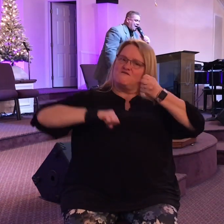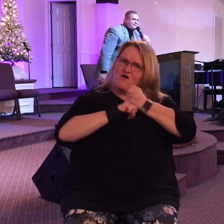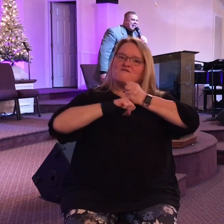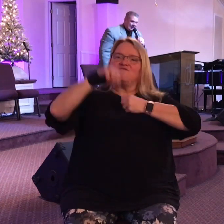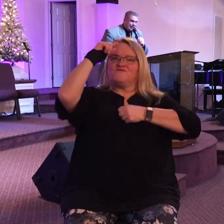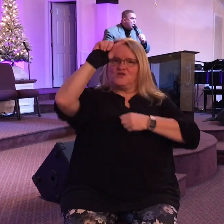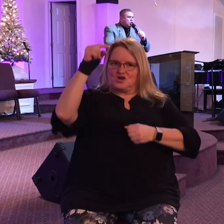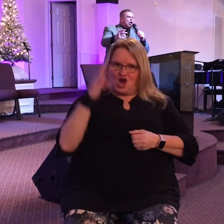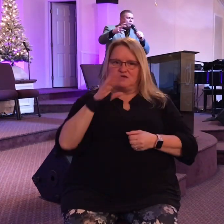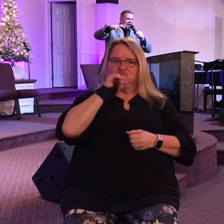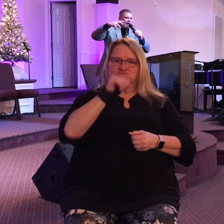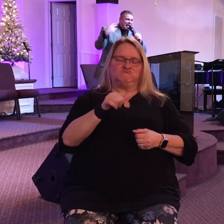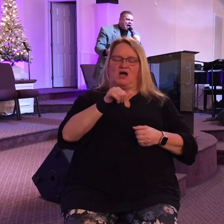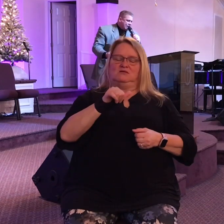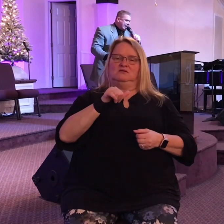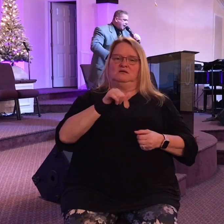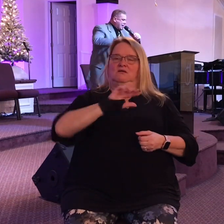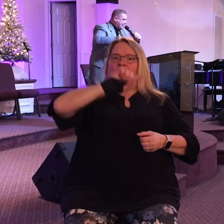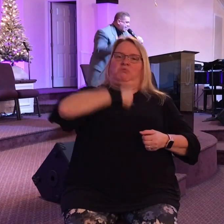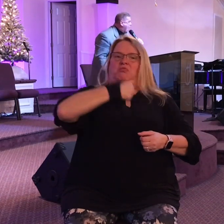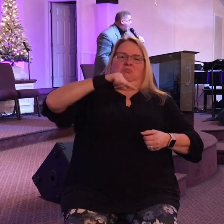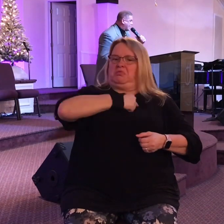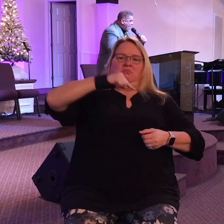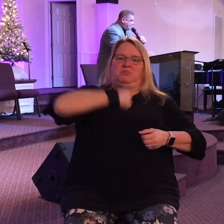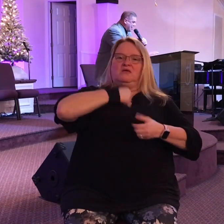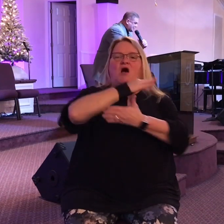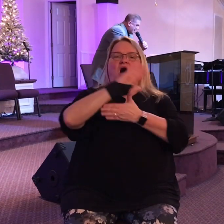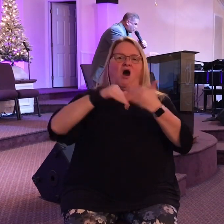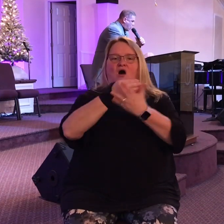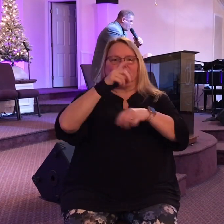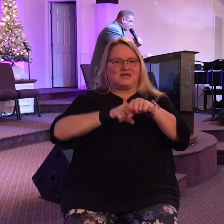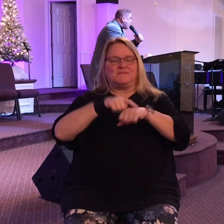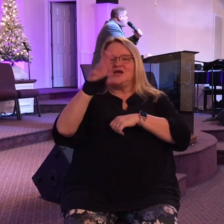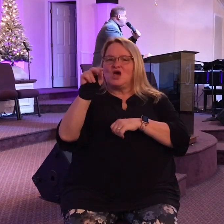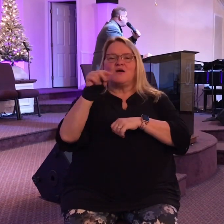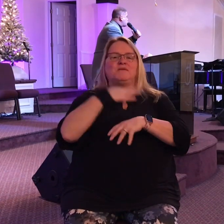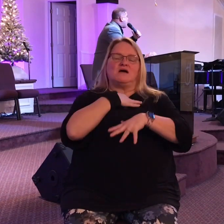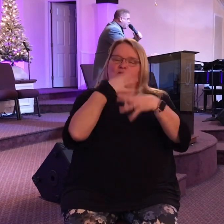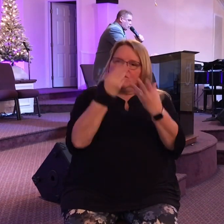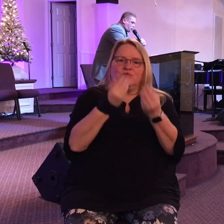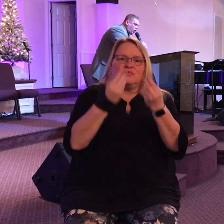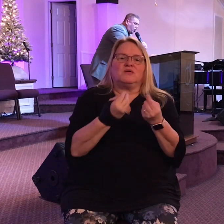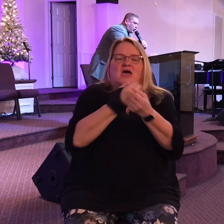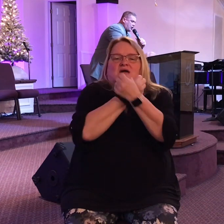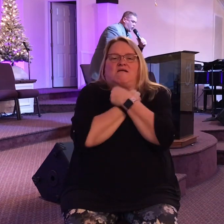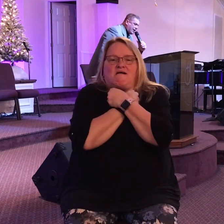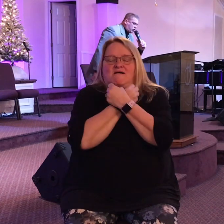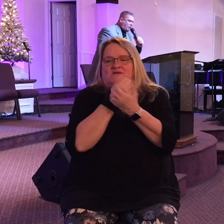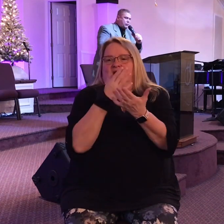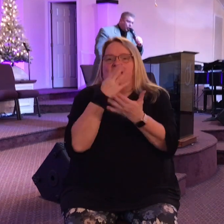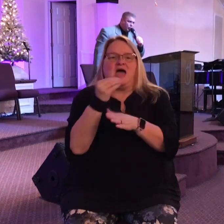easily offended, you being loving and being kind and being tenderhearted. When you stop being cruel